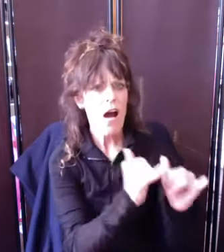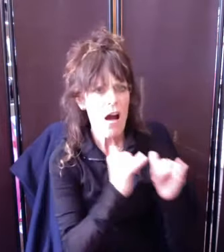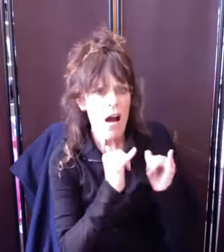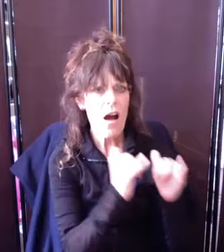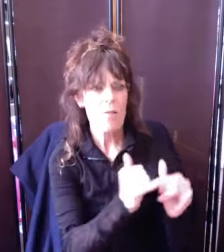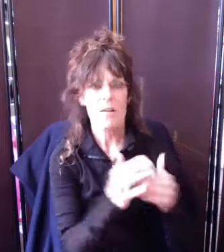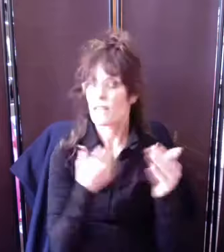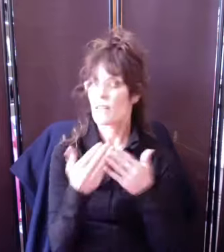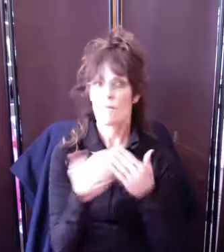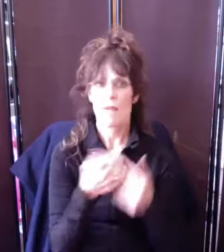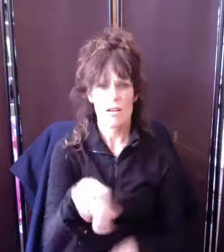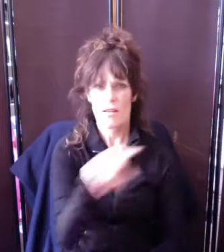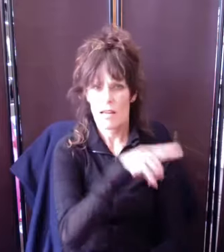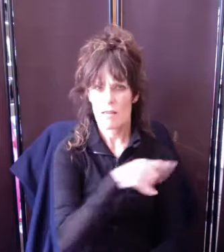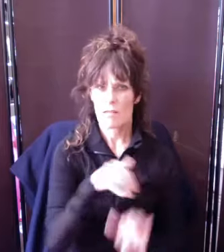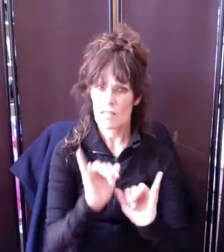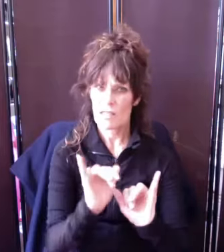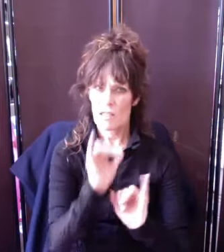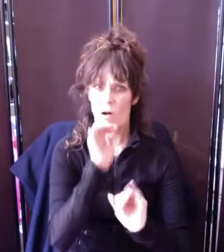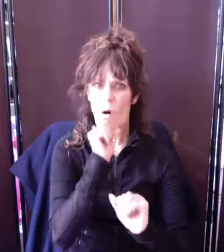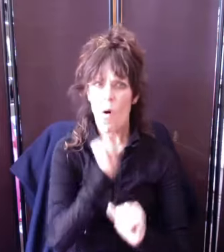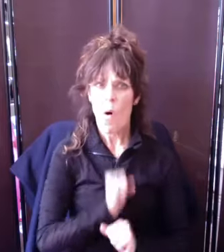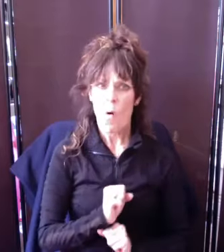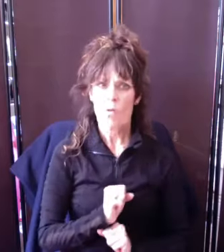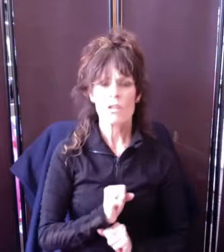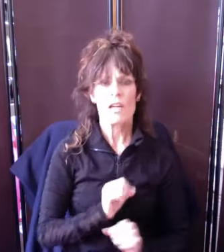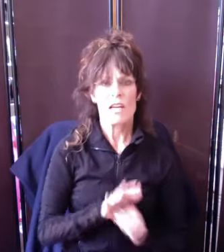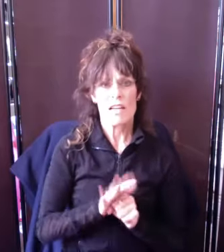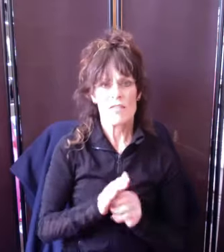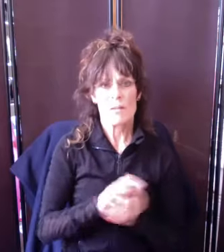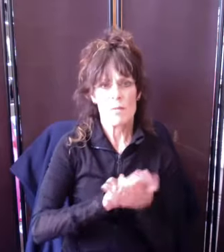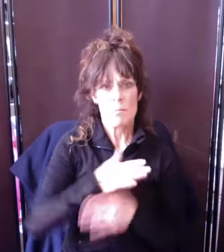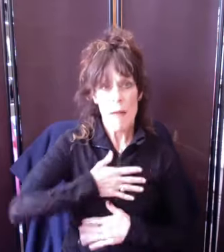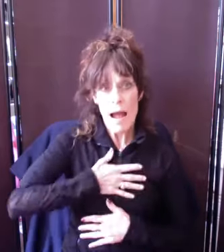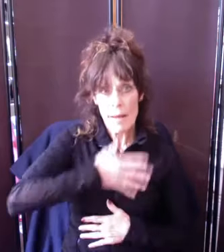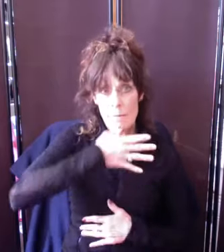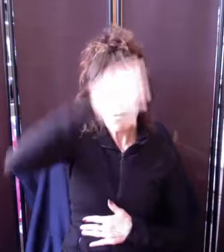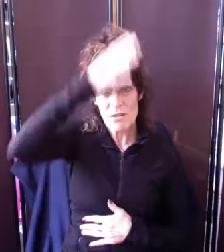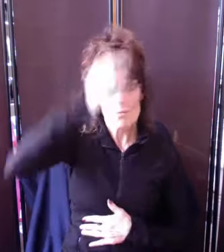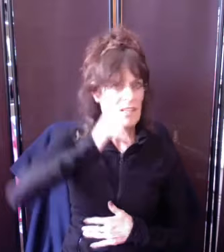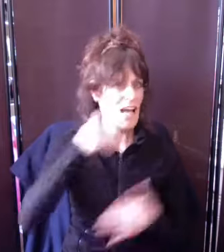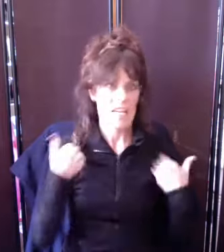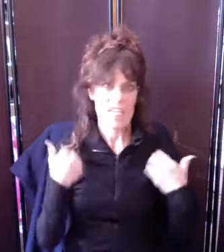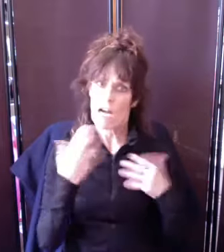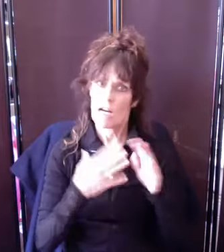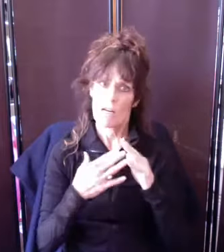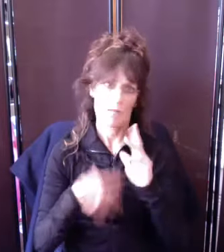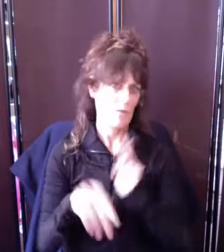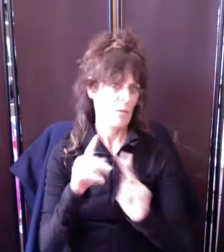were still all old enough to be my parents. You know, there wasn't a young people's meeting in Corpus Christi at that time.